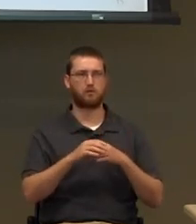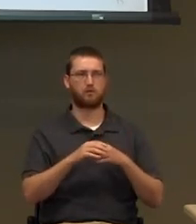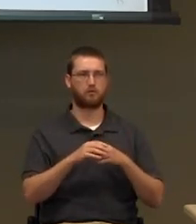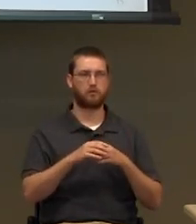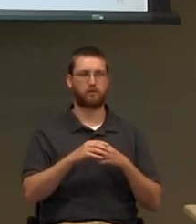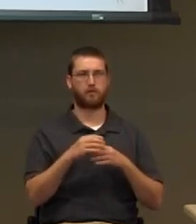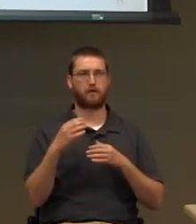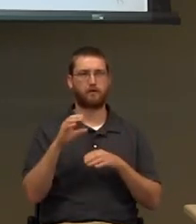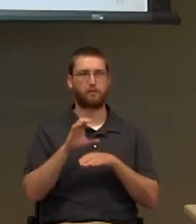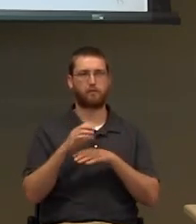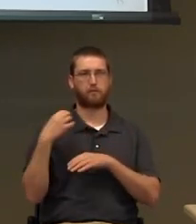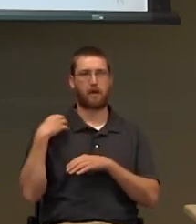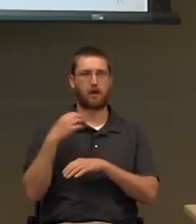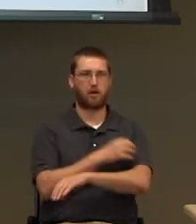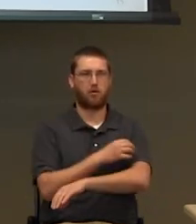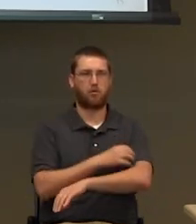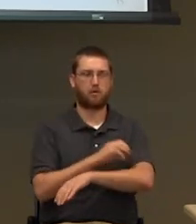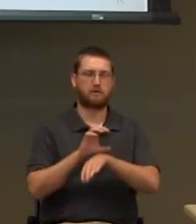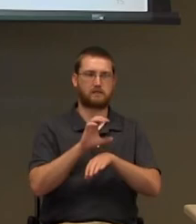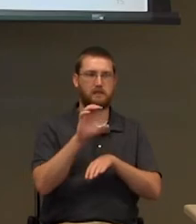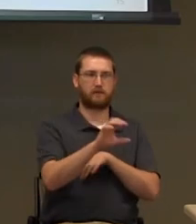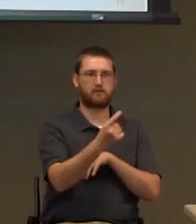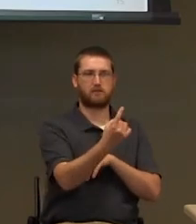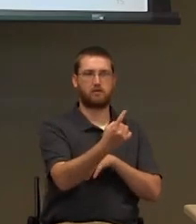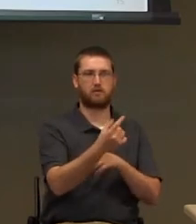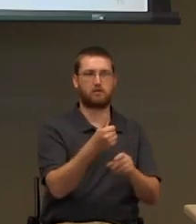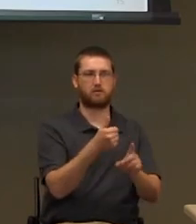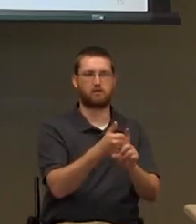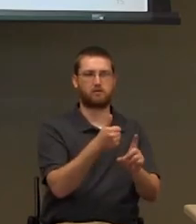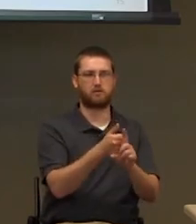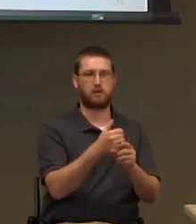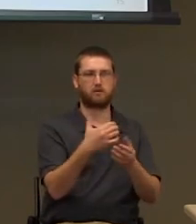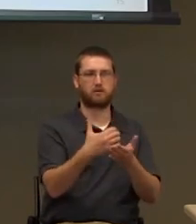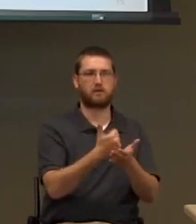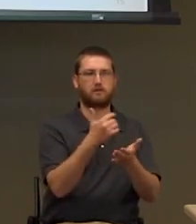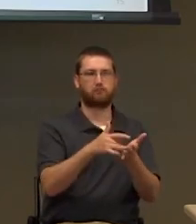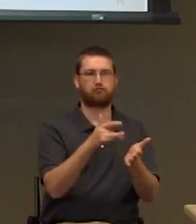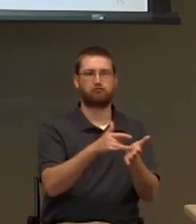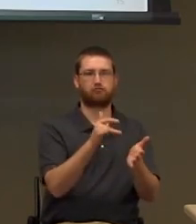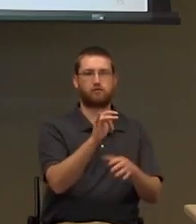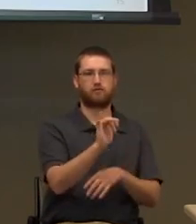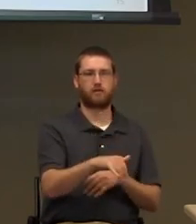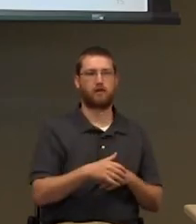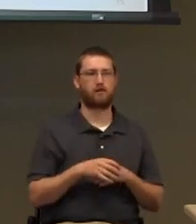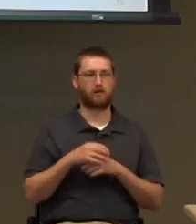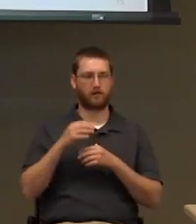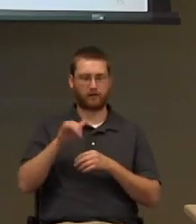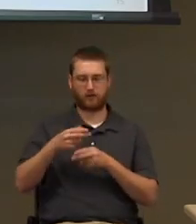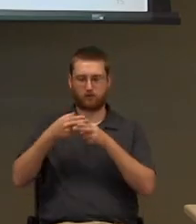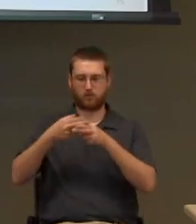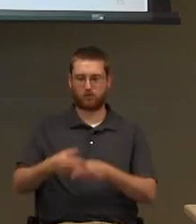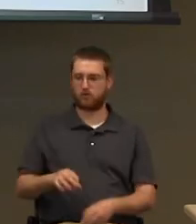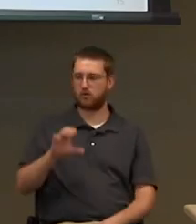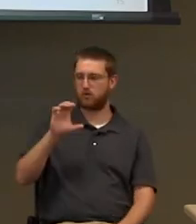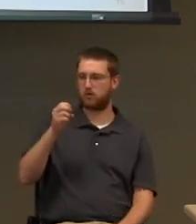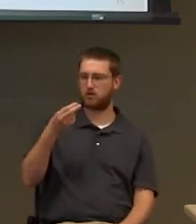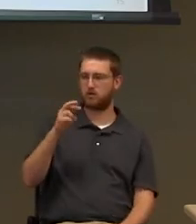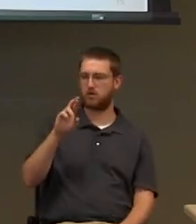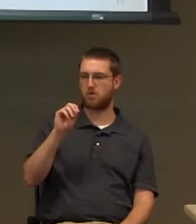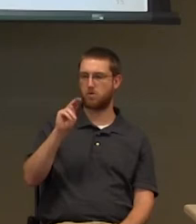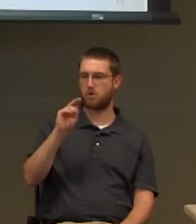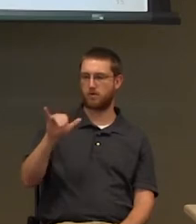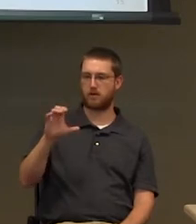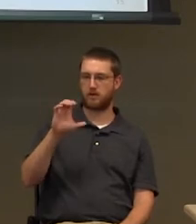you have some sort of relationship with to take advantage of it. So to me, that would be what crony capitalism is.